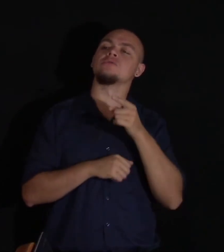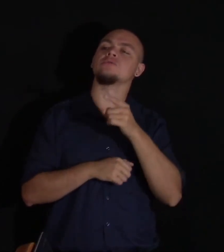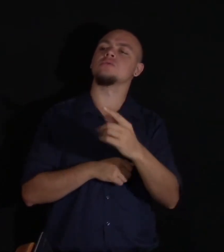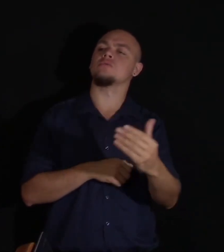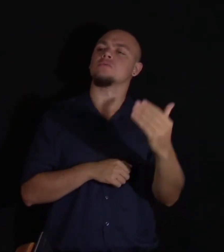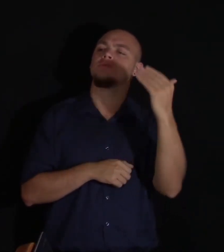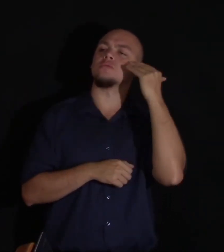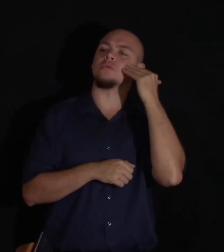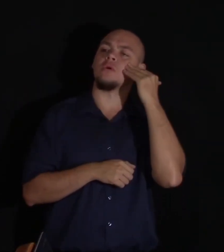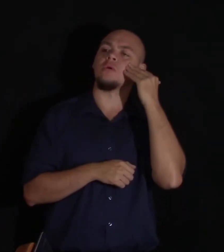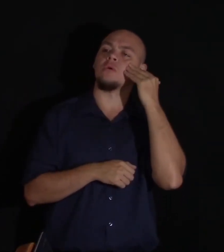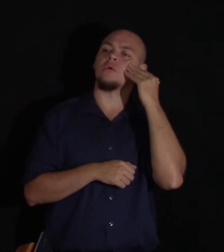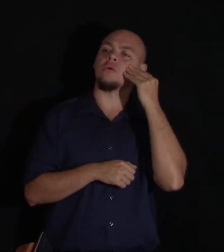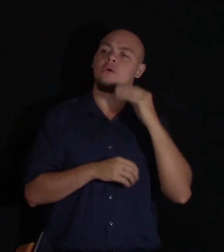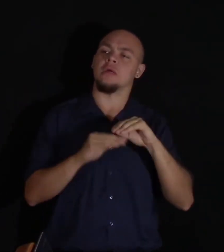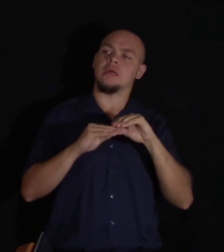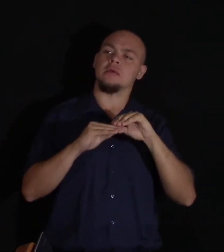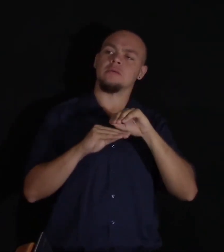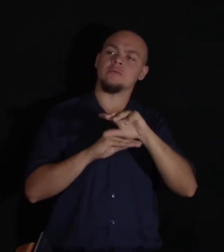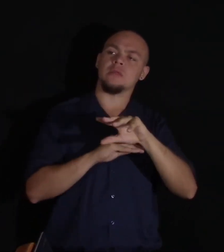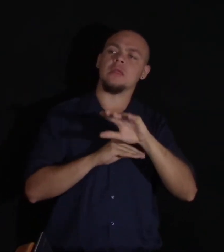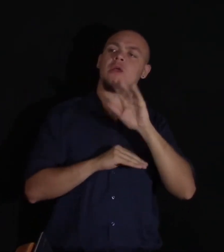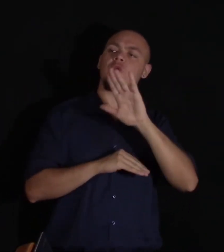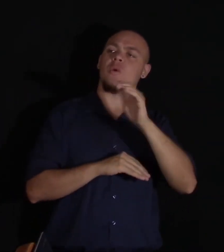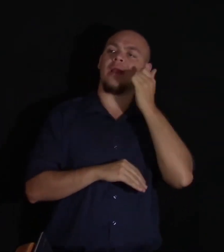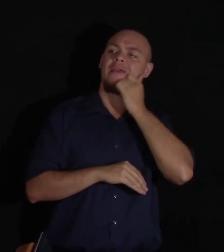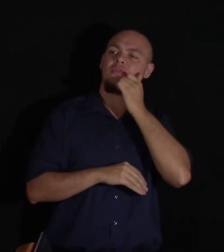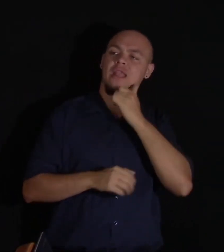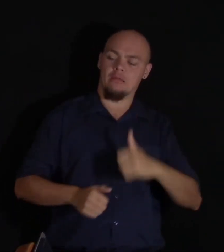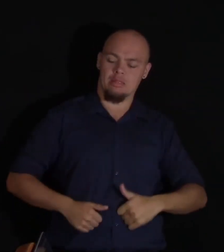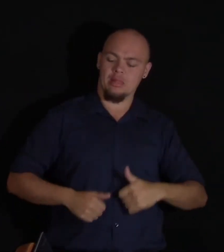that I experience such a bias in my daily life?